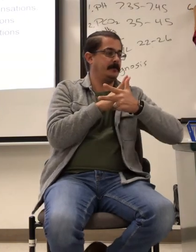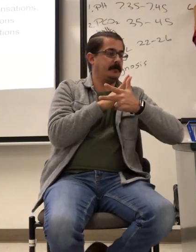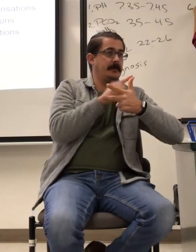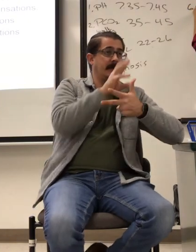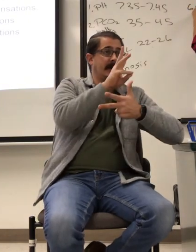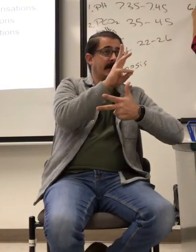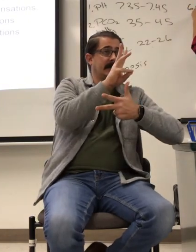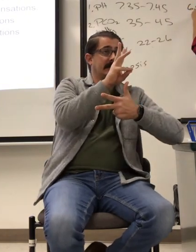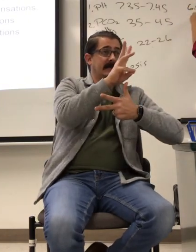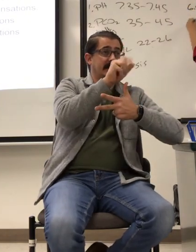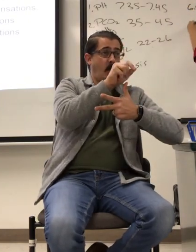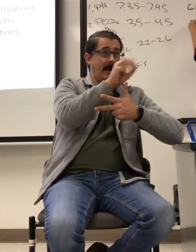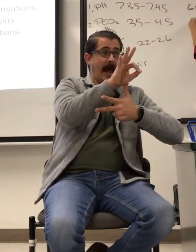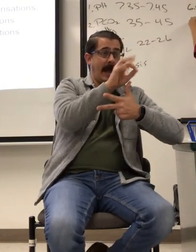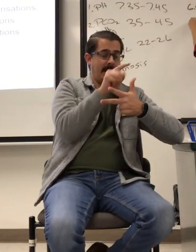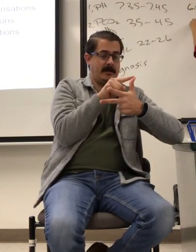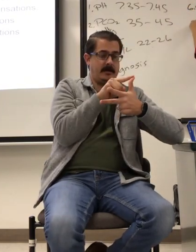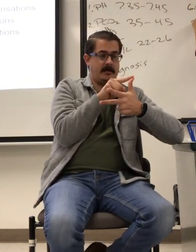6.9,